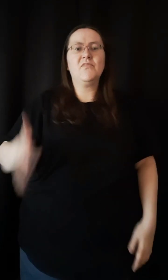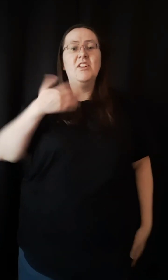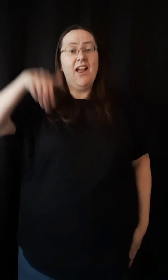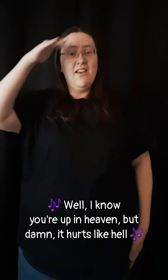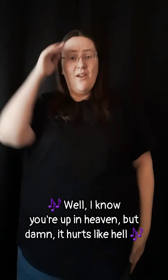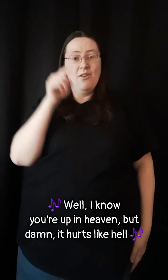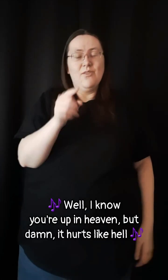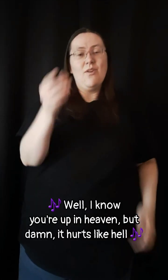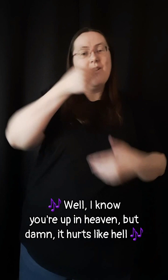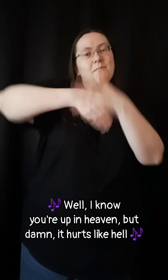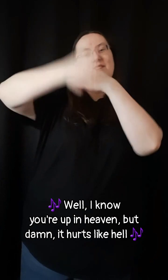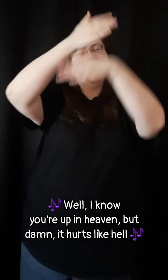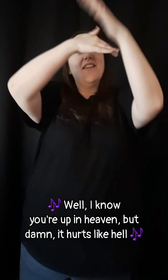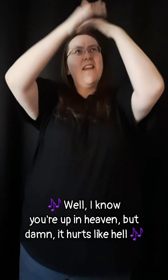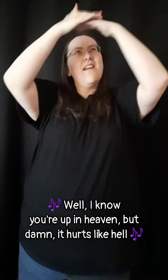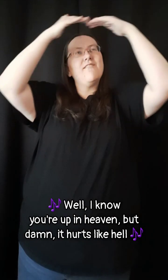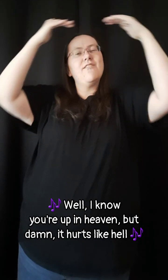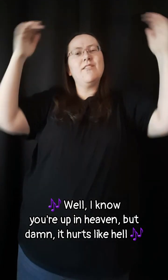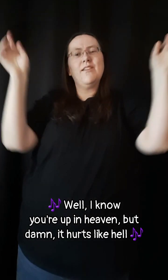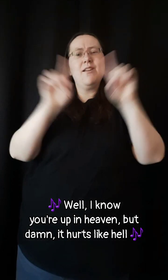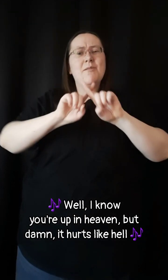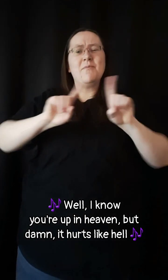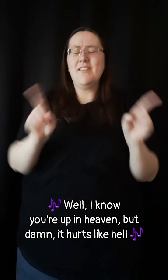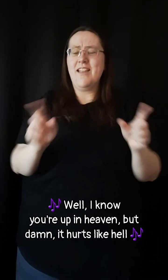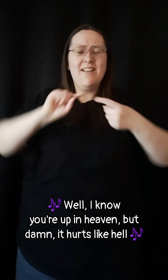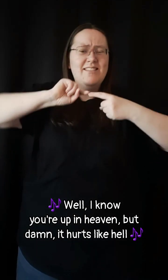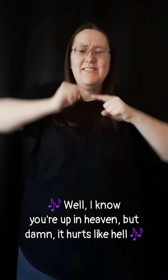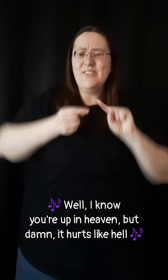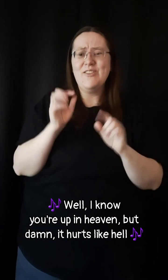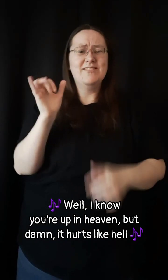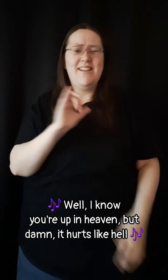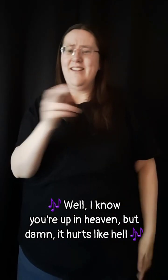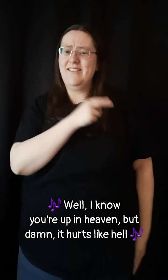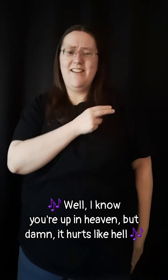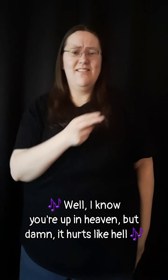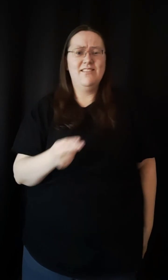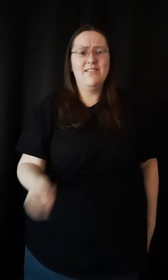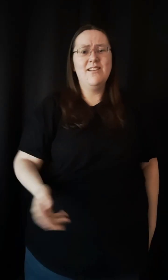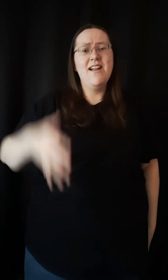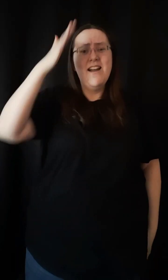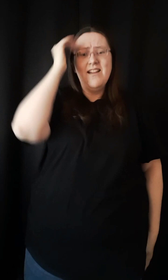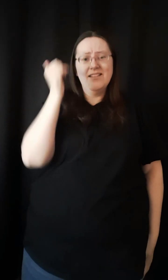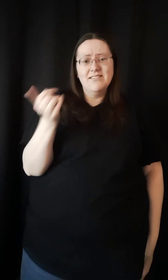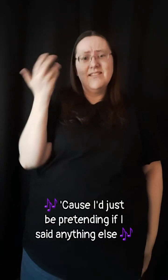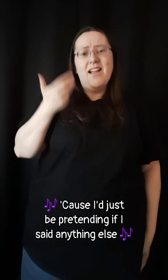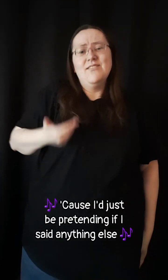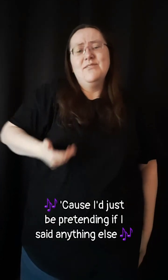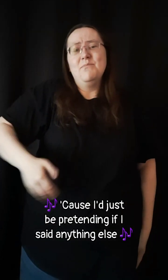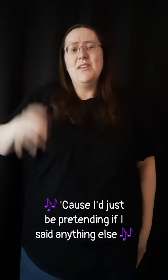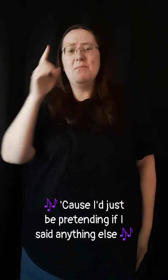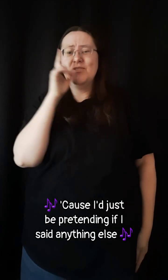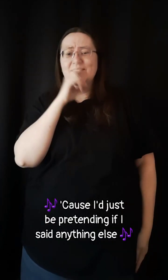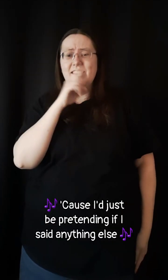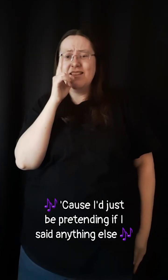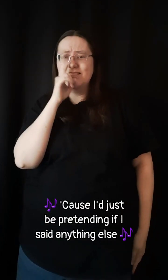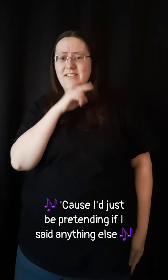Well, know you're up in heaven, but damn, it hurts like hell Cause I'd